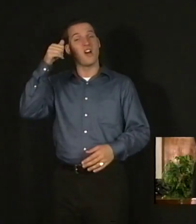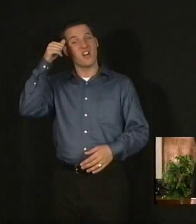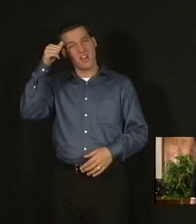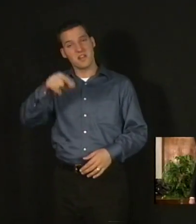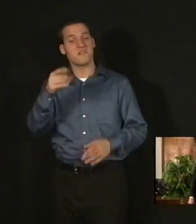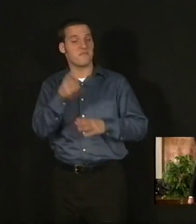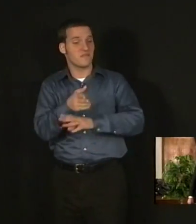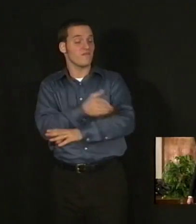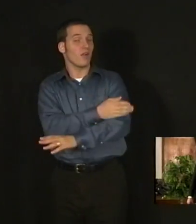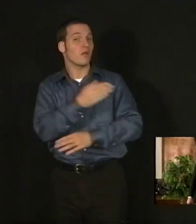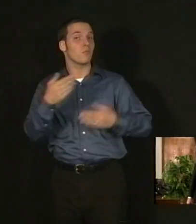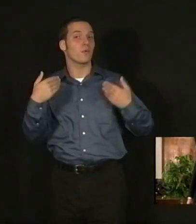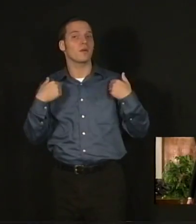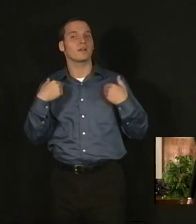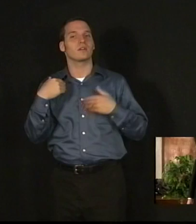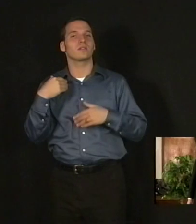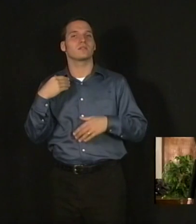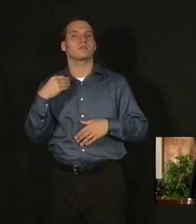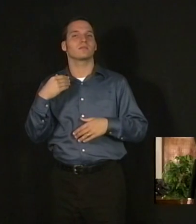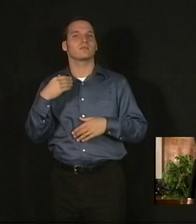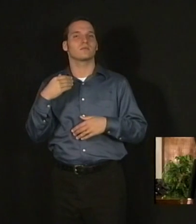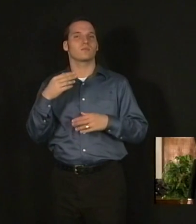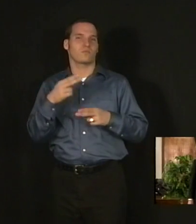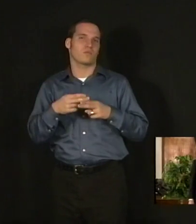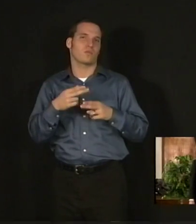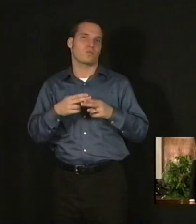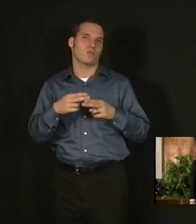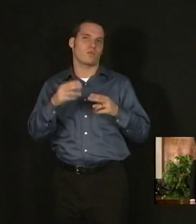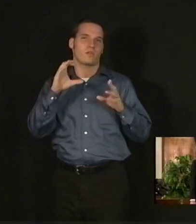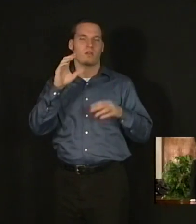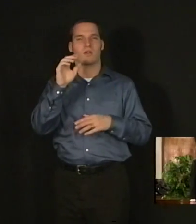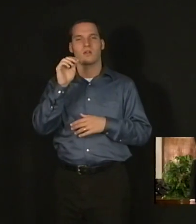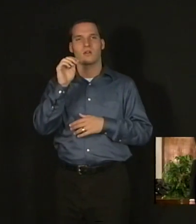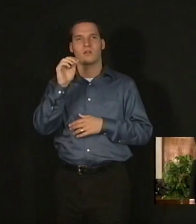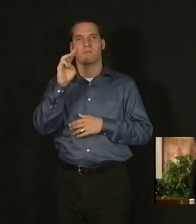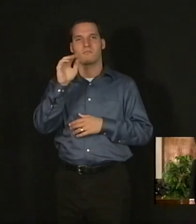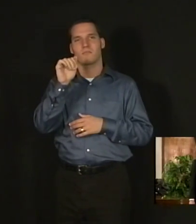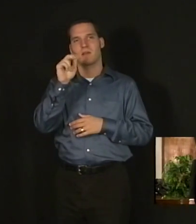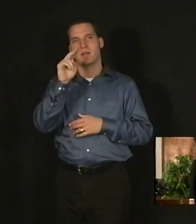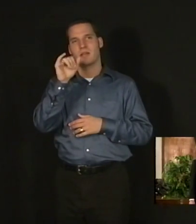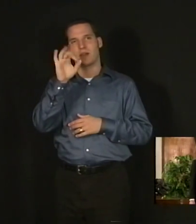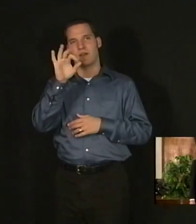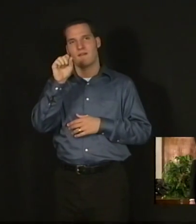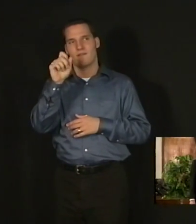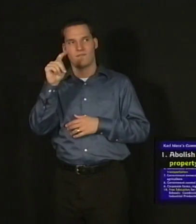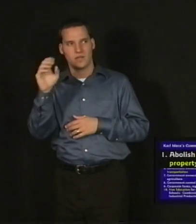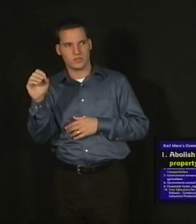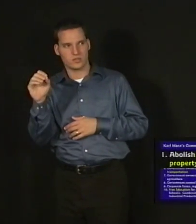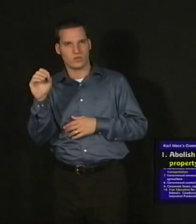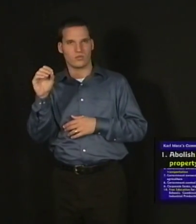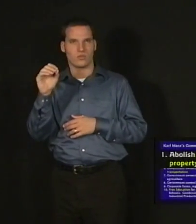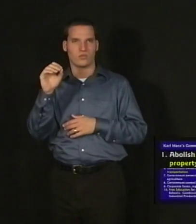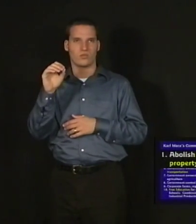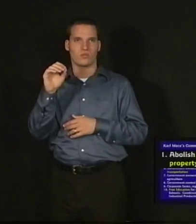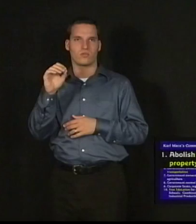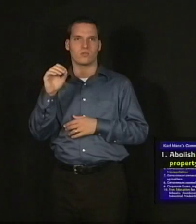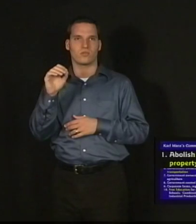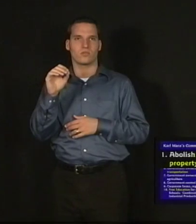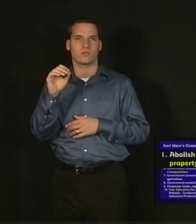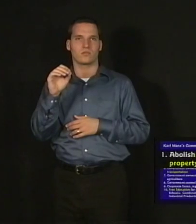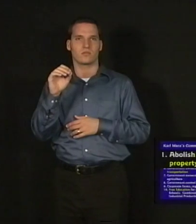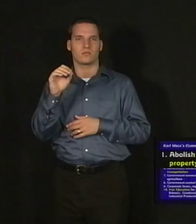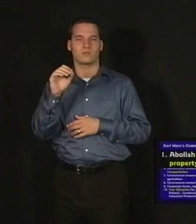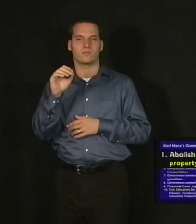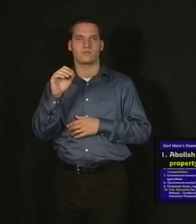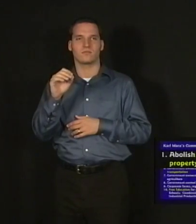Karl Marx developed what we call the Communist Manifesto in 1848. You want to take over a country? Here's how communism works. First